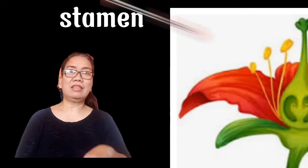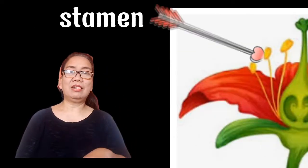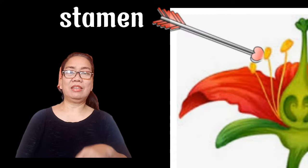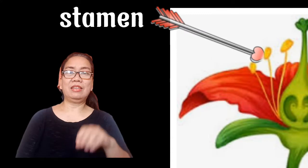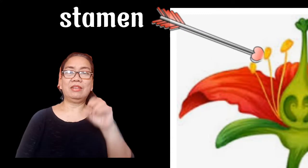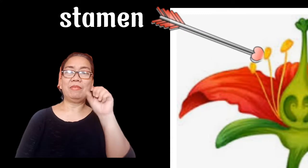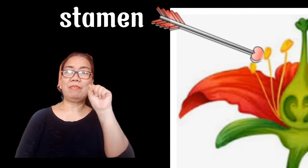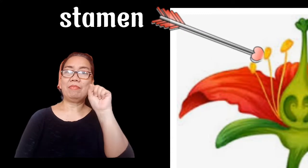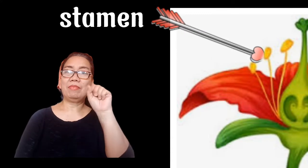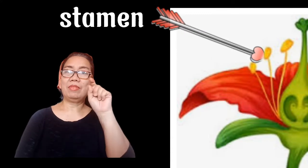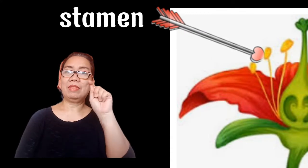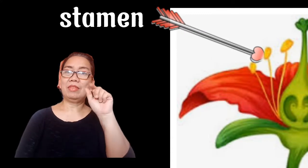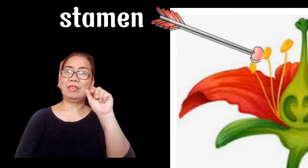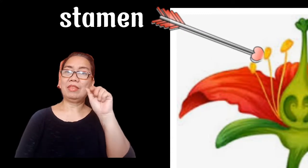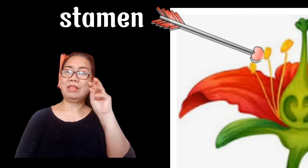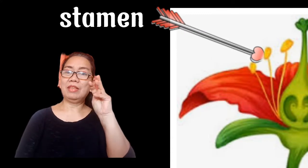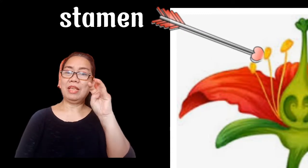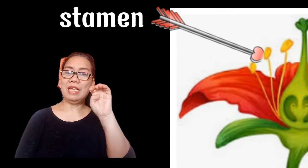petals,